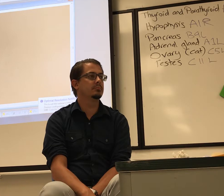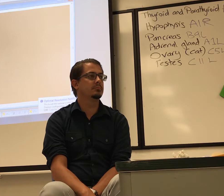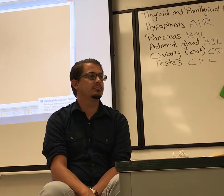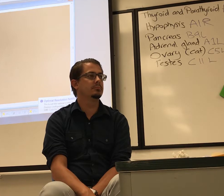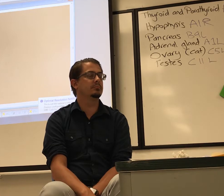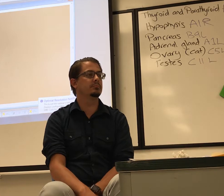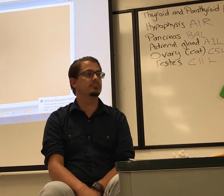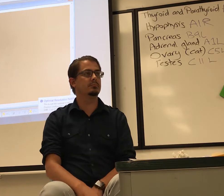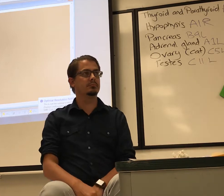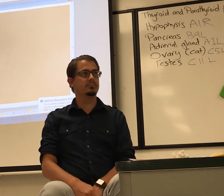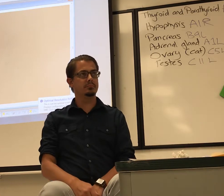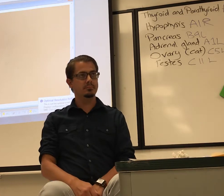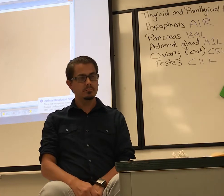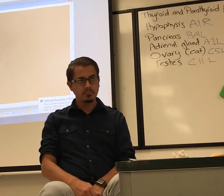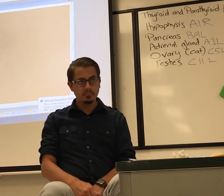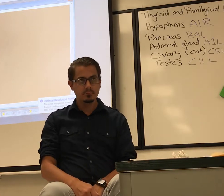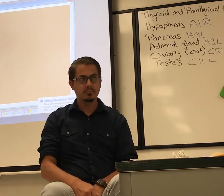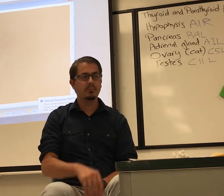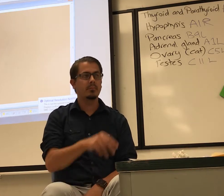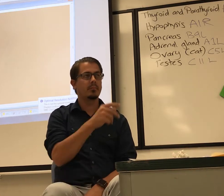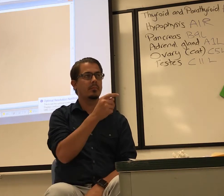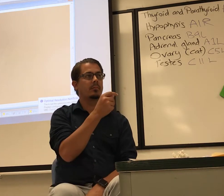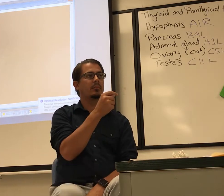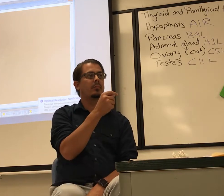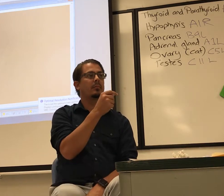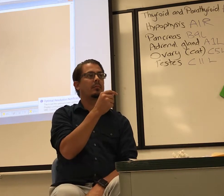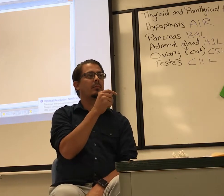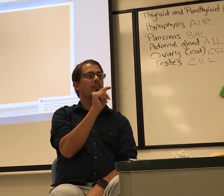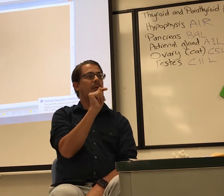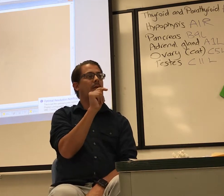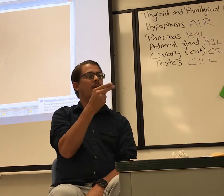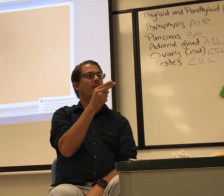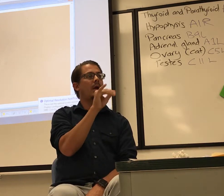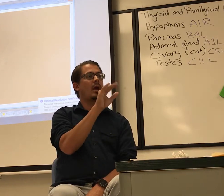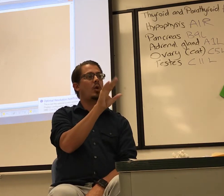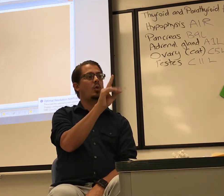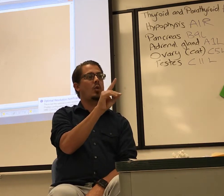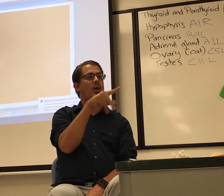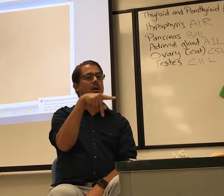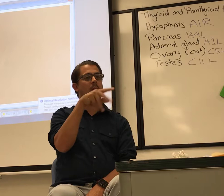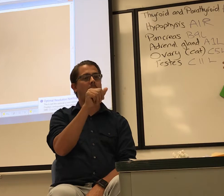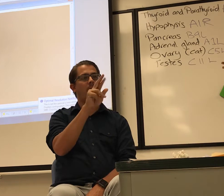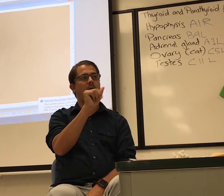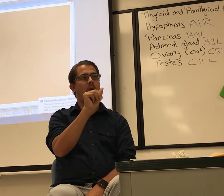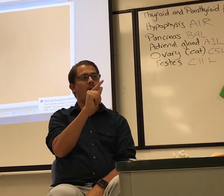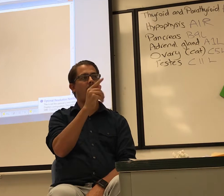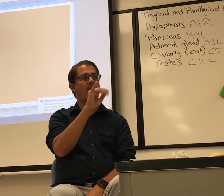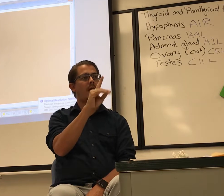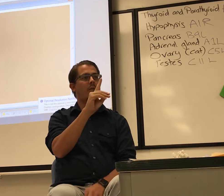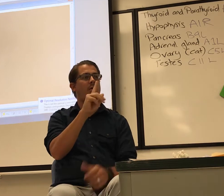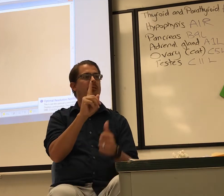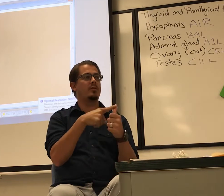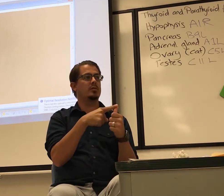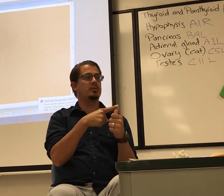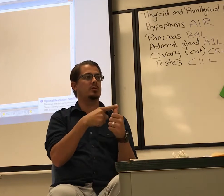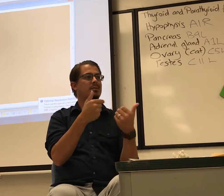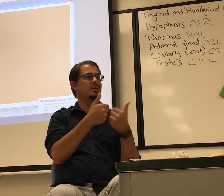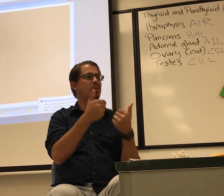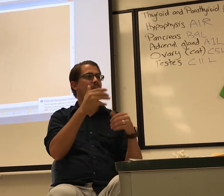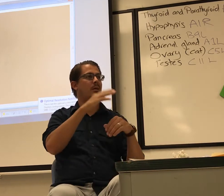Okay, so let's do thyroid, parathyroid first. I know they're listed separately on your list, but they're all on the same slide. So you